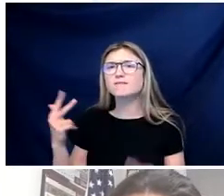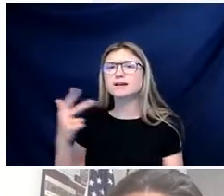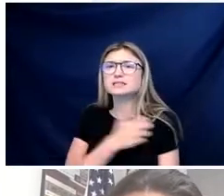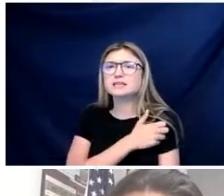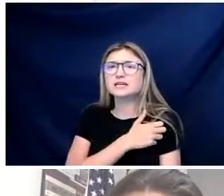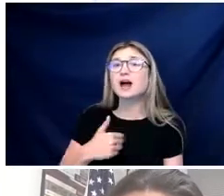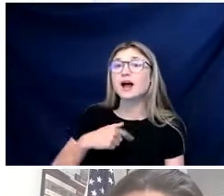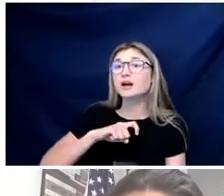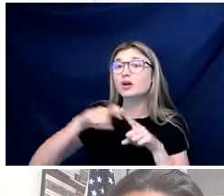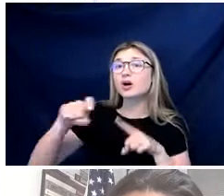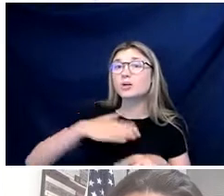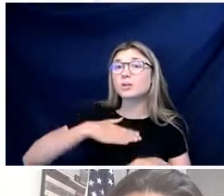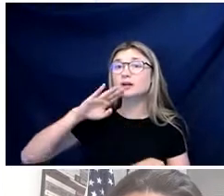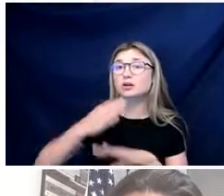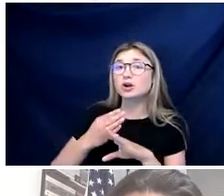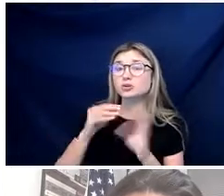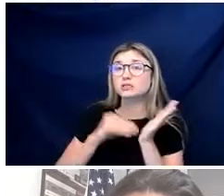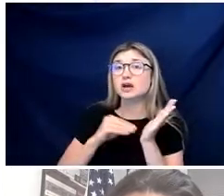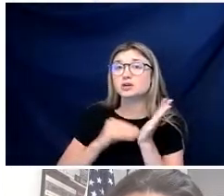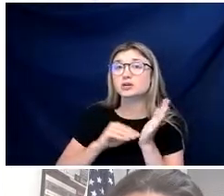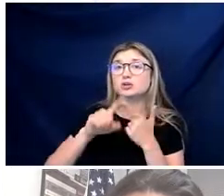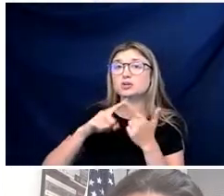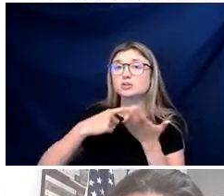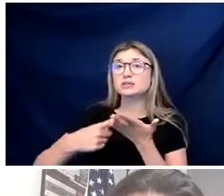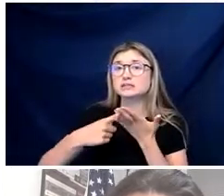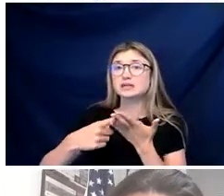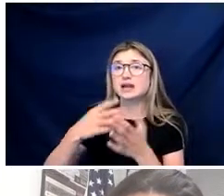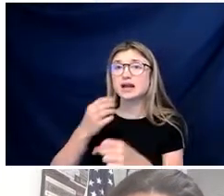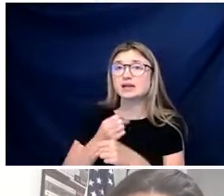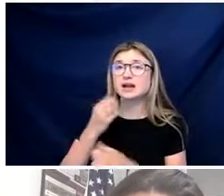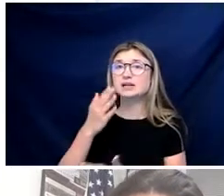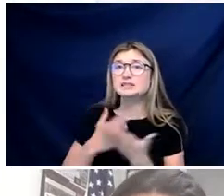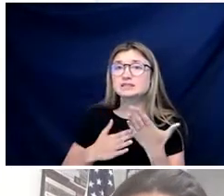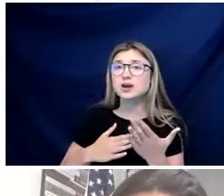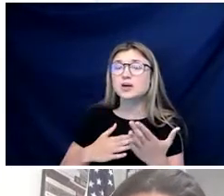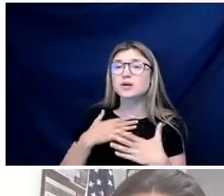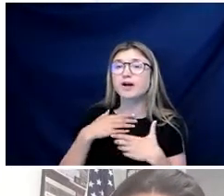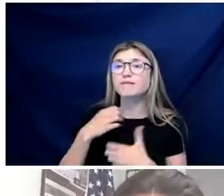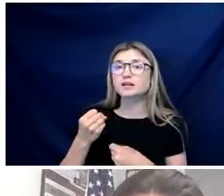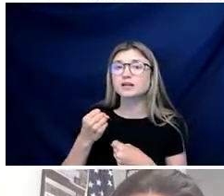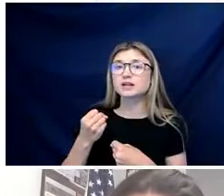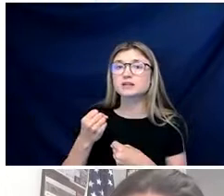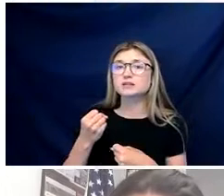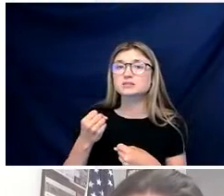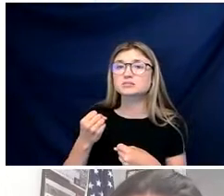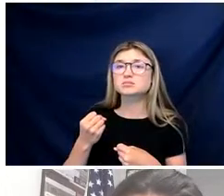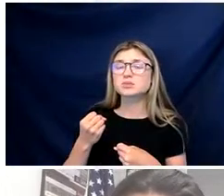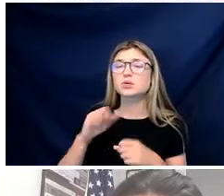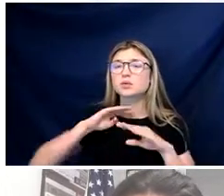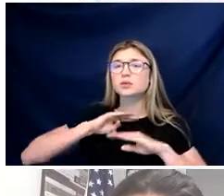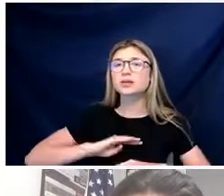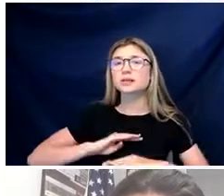daughter's doctor and discuss it with her. So I got some, confidence there in what, and relief there in what